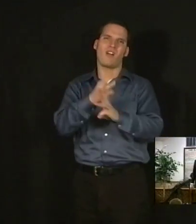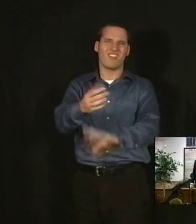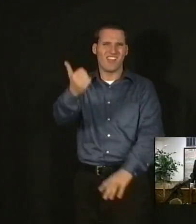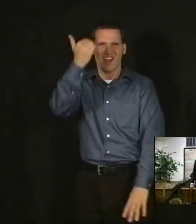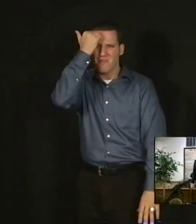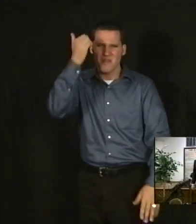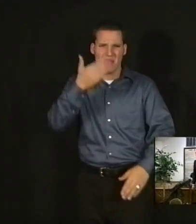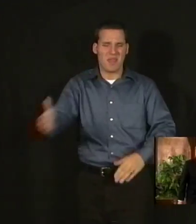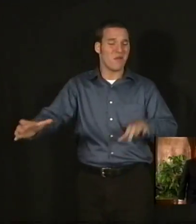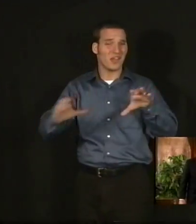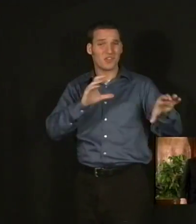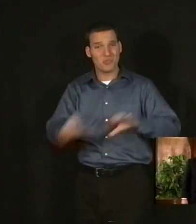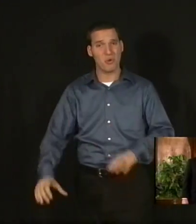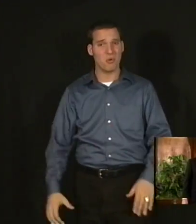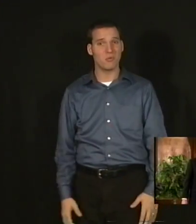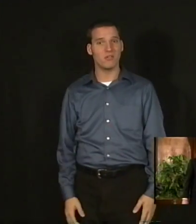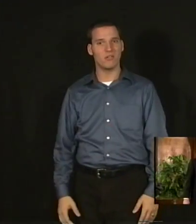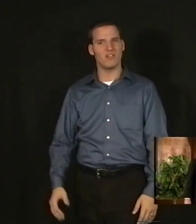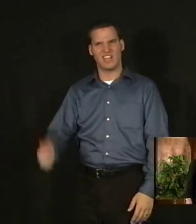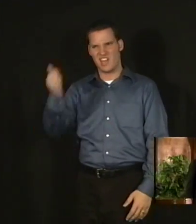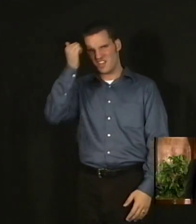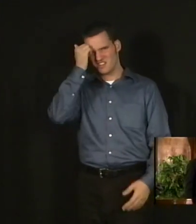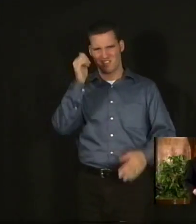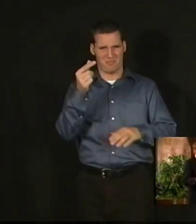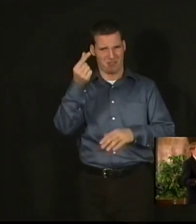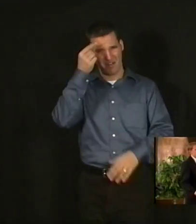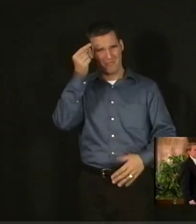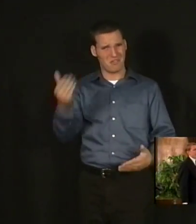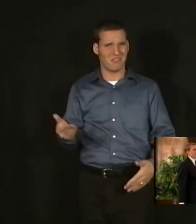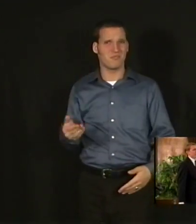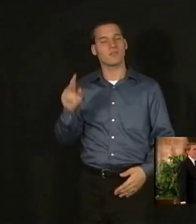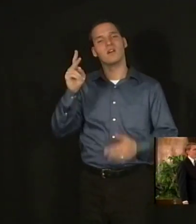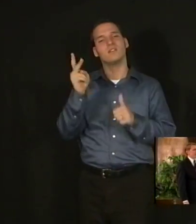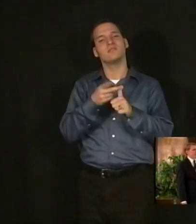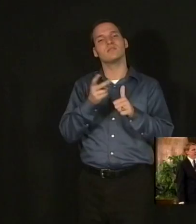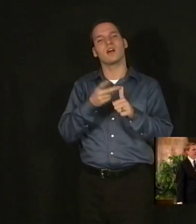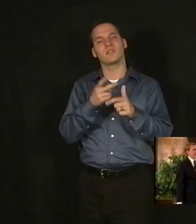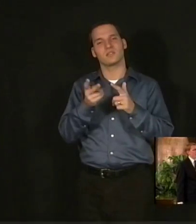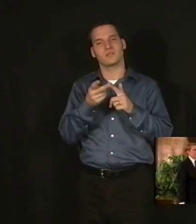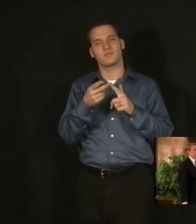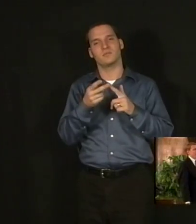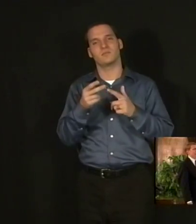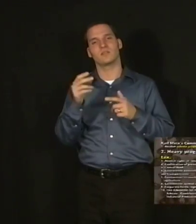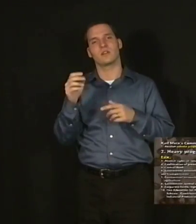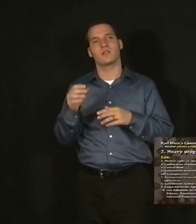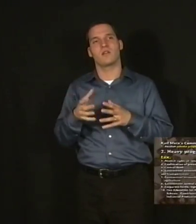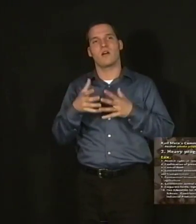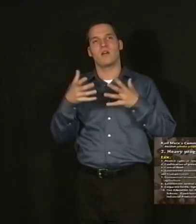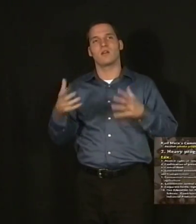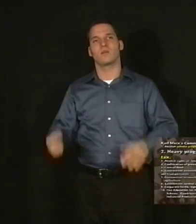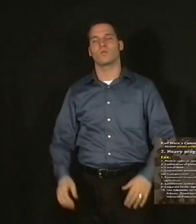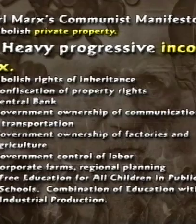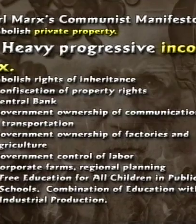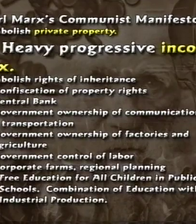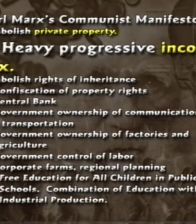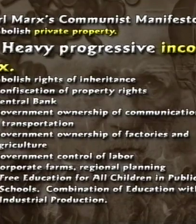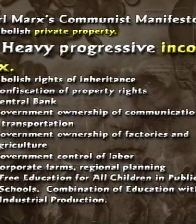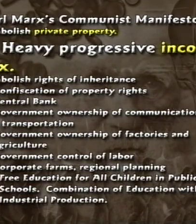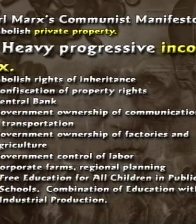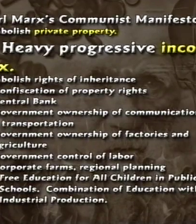be the dumbest thing we could do. Talk about a dumb form of government. The second part of Karl Marx's plan was a heavy progressive income